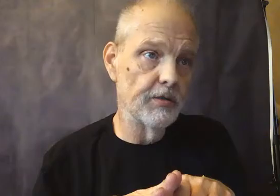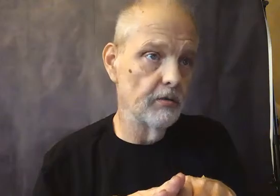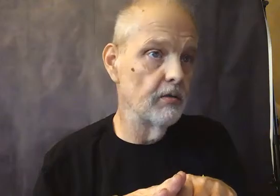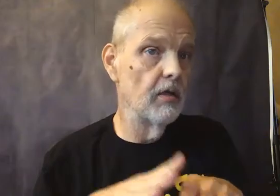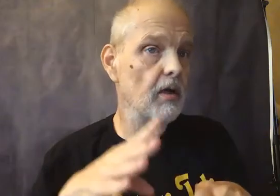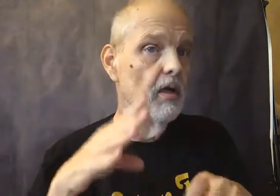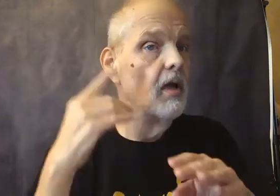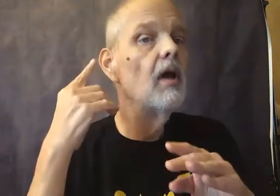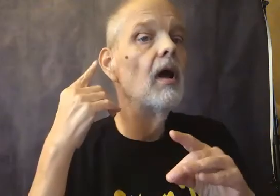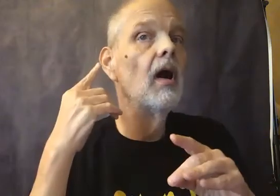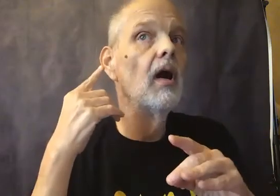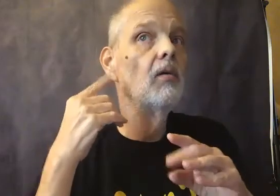situation, I